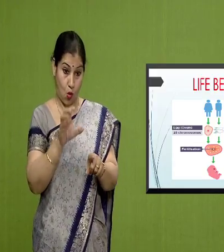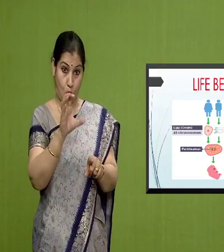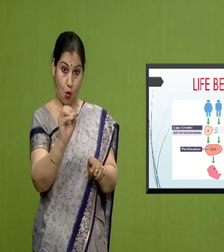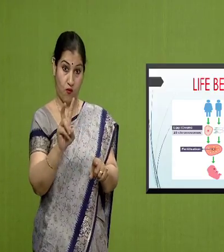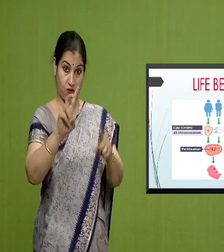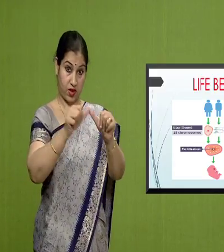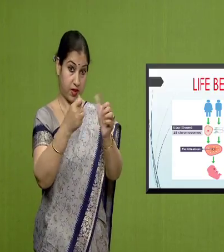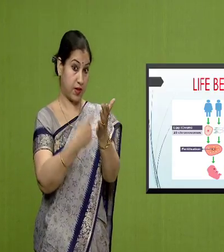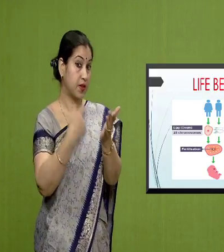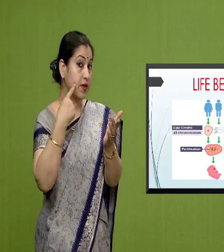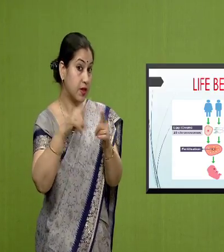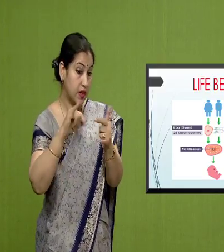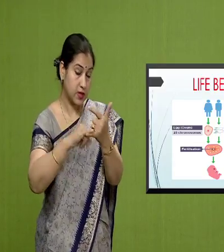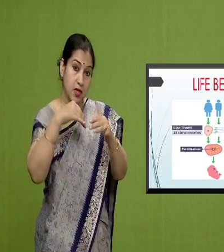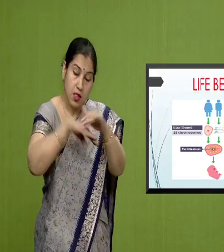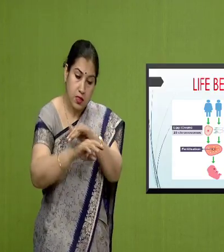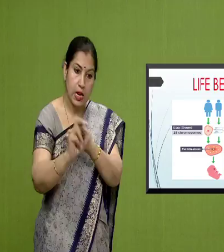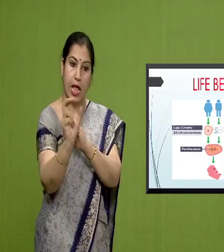produces the egg.